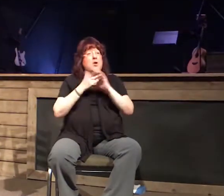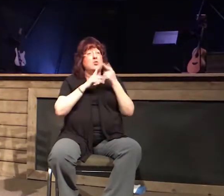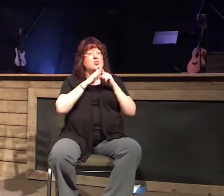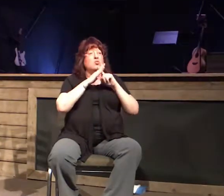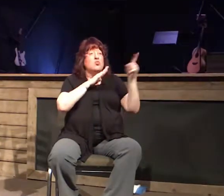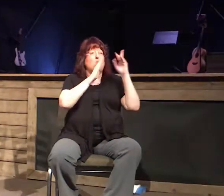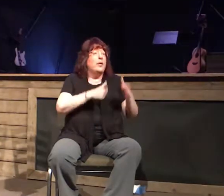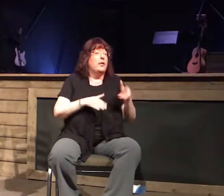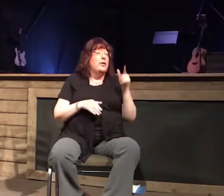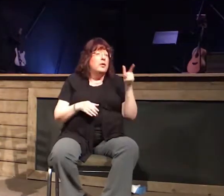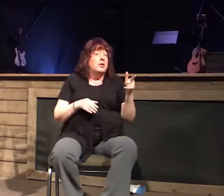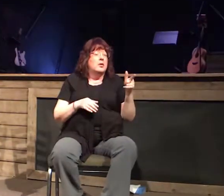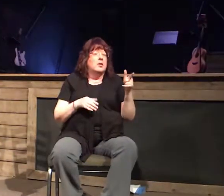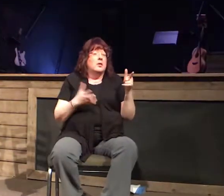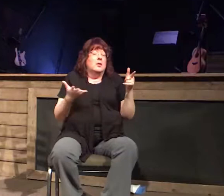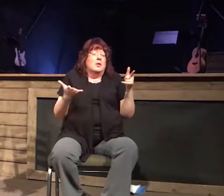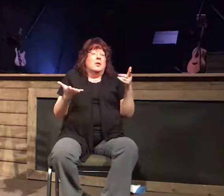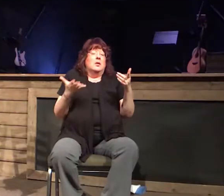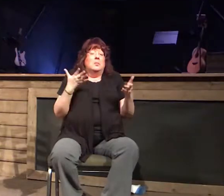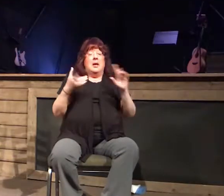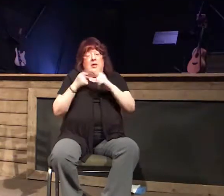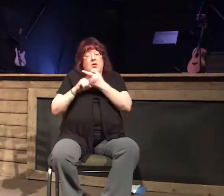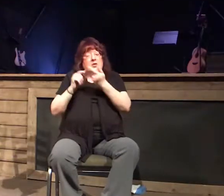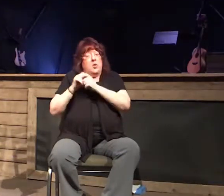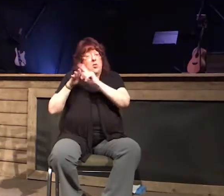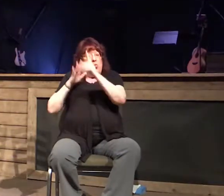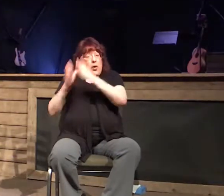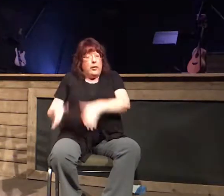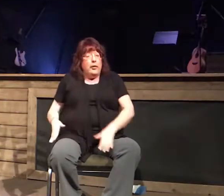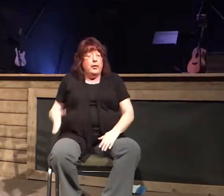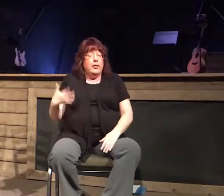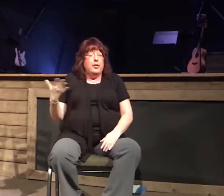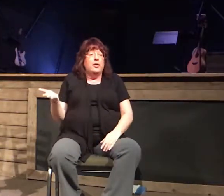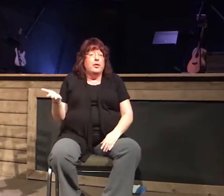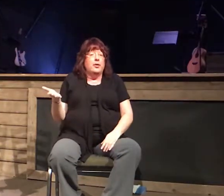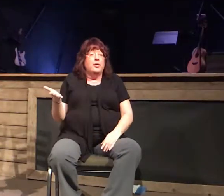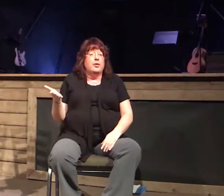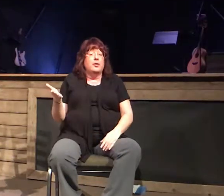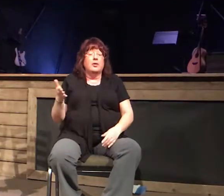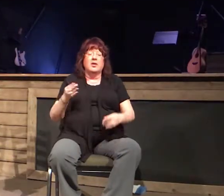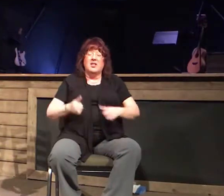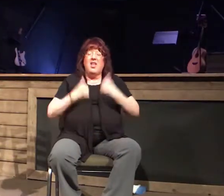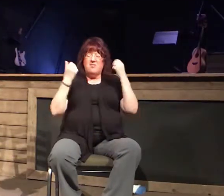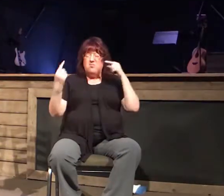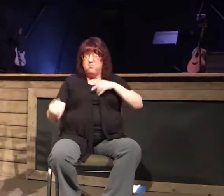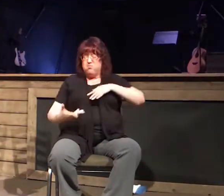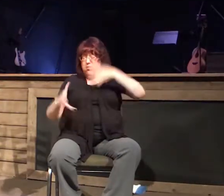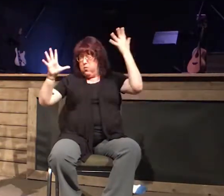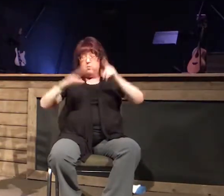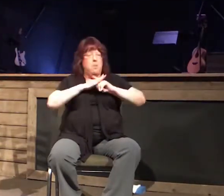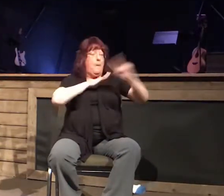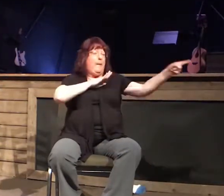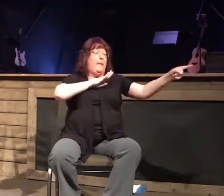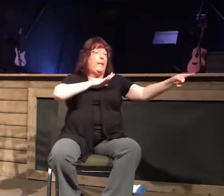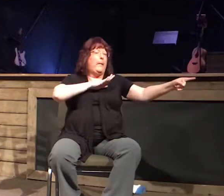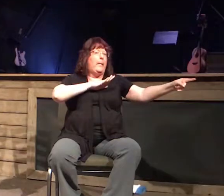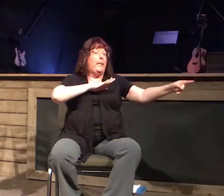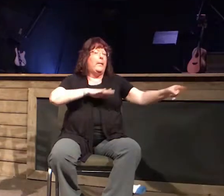runner. Maybe you were friends with a runner. And as soon as life got difficult, pew, they were